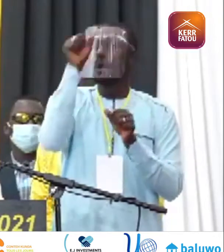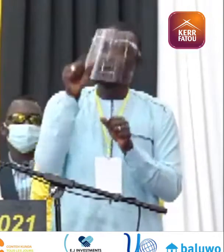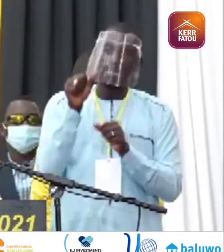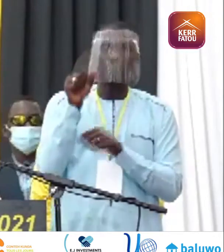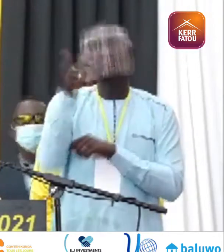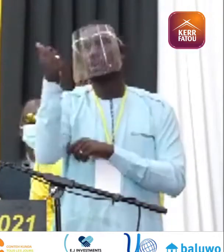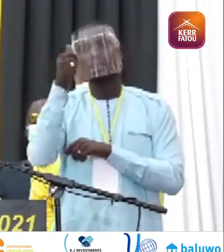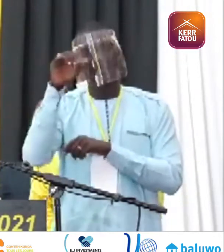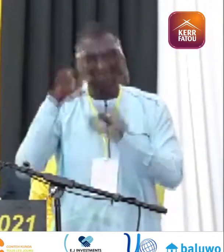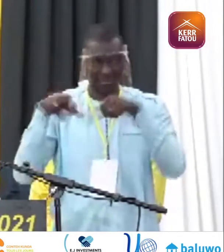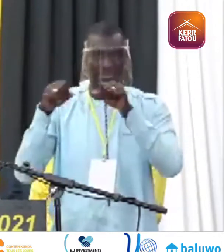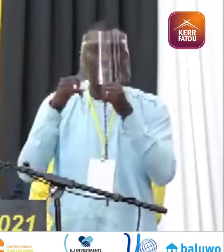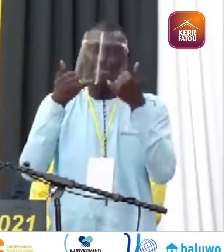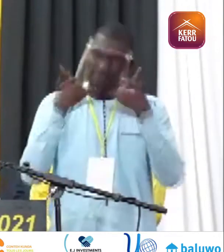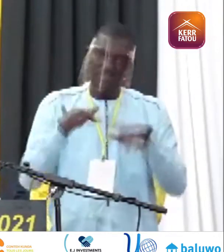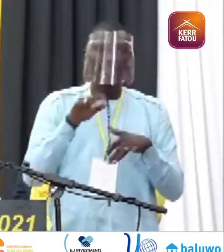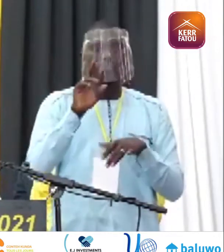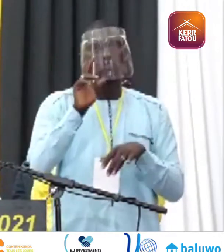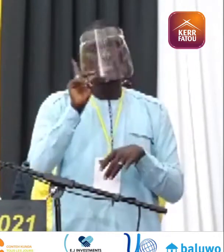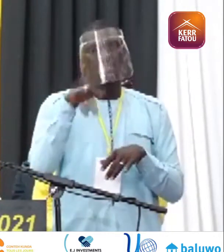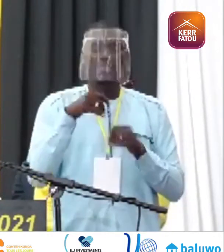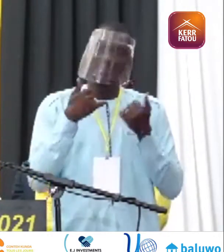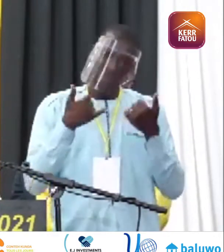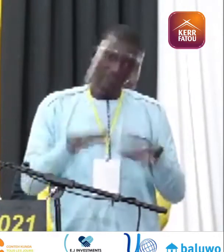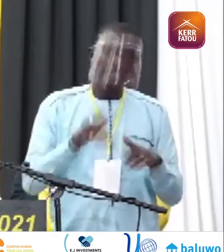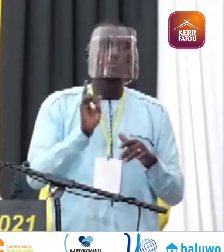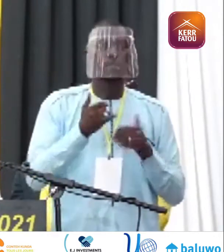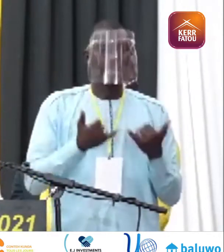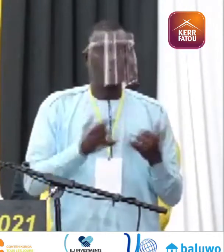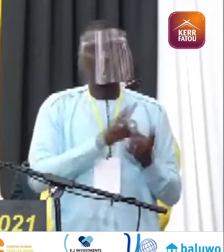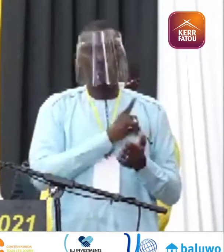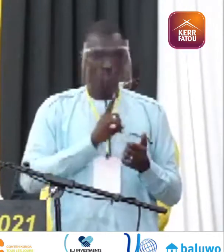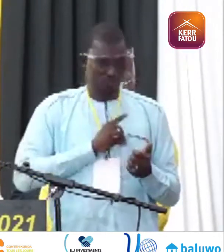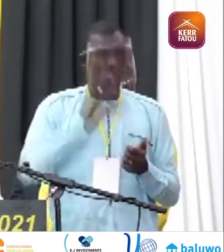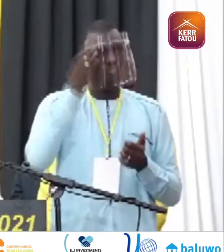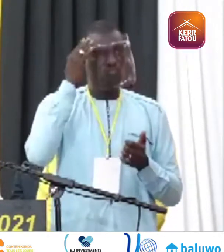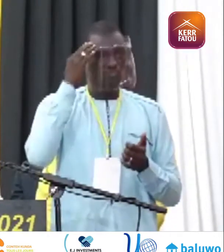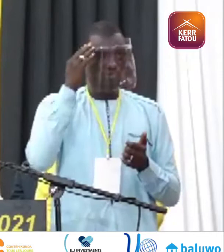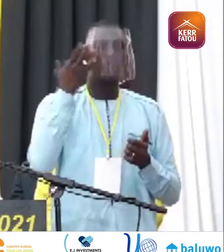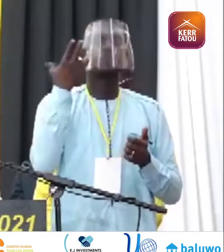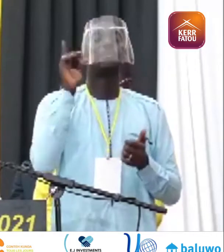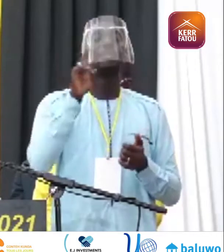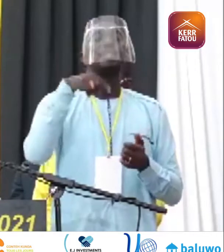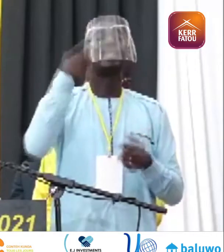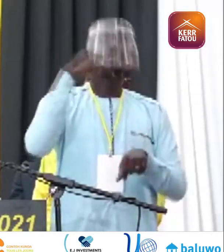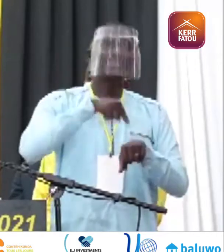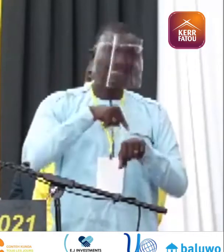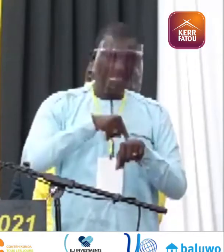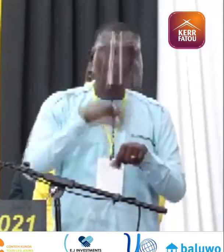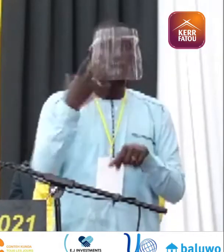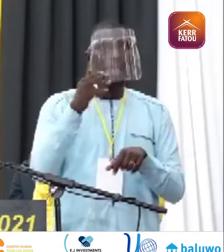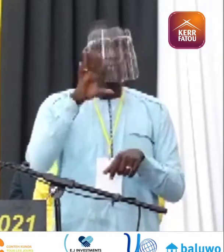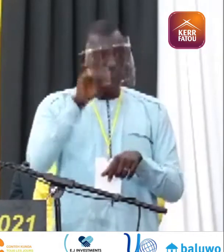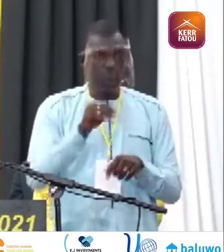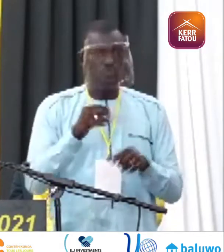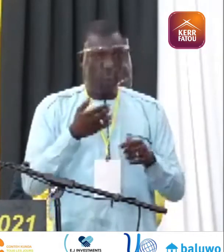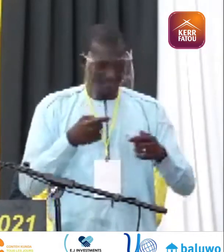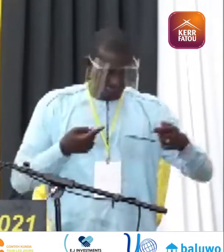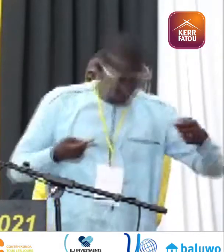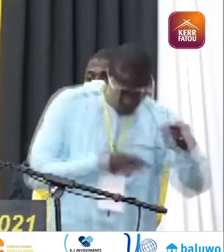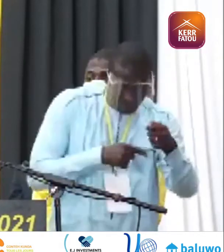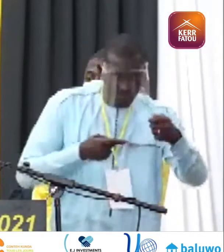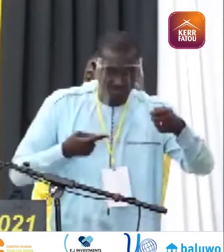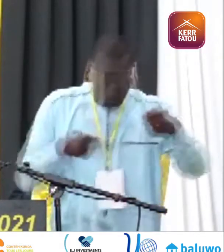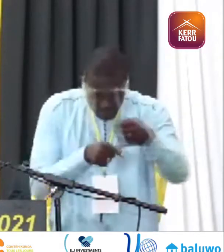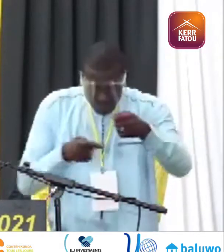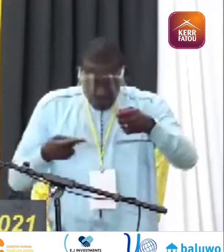have known what our situation was there if we did not contest the elections, that bid by elections. So we are